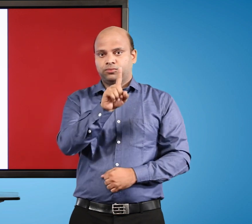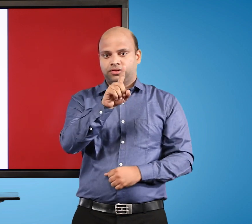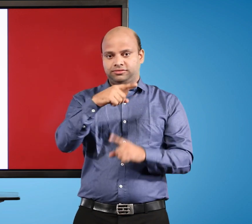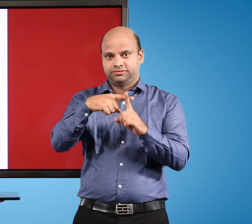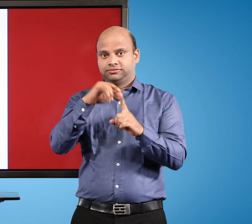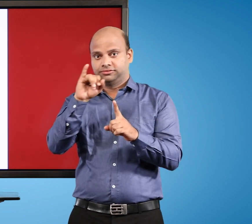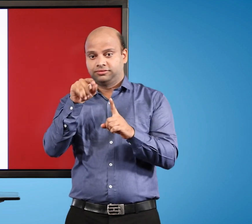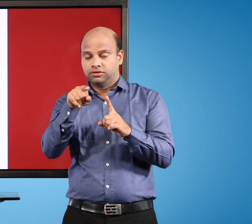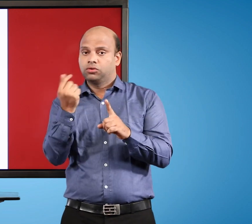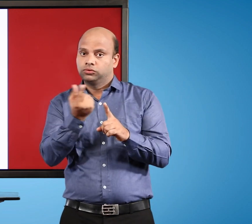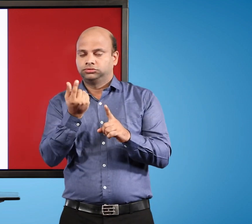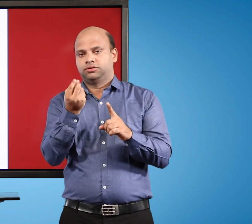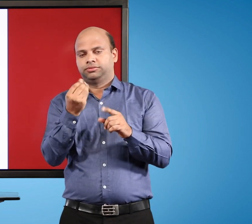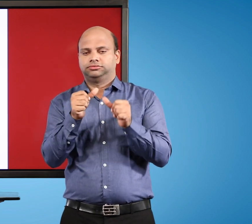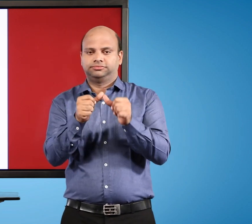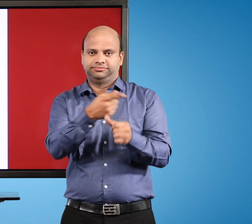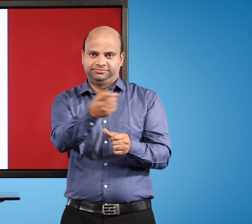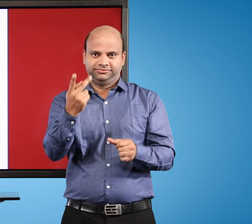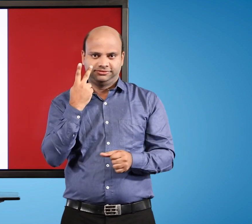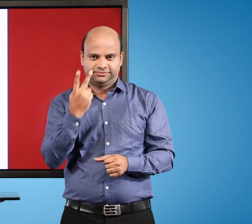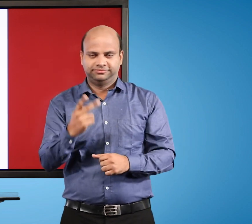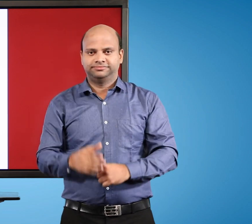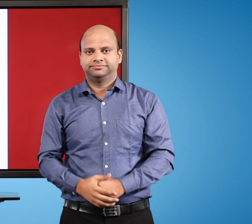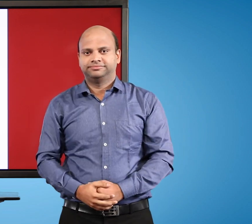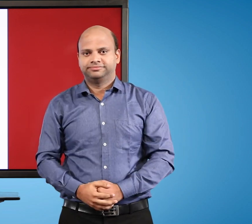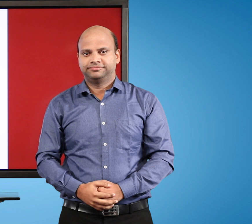and 1 plus 6 using the number line.